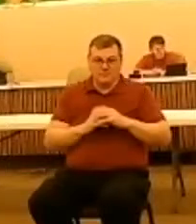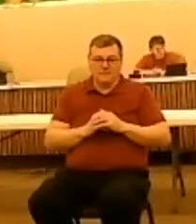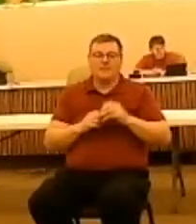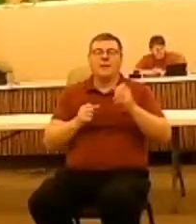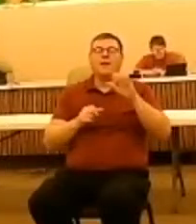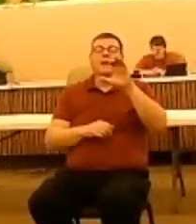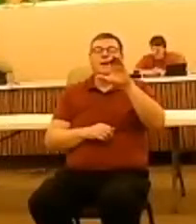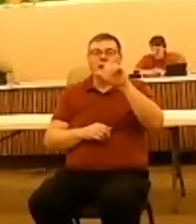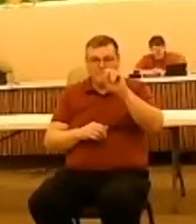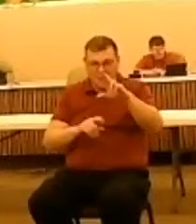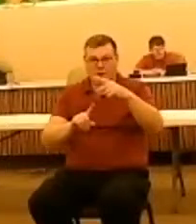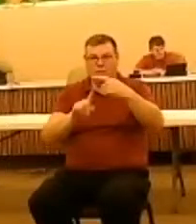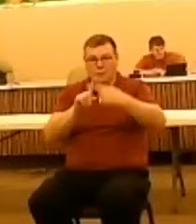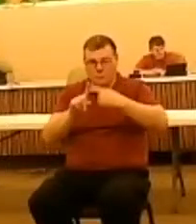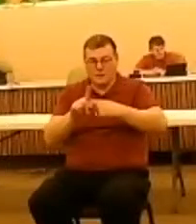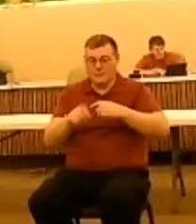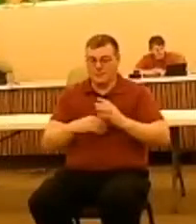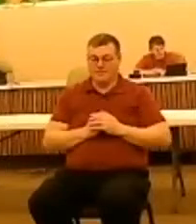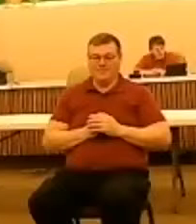Car rental, thank you.